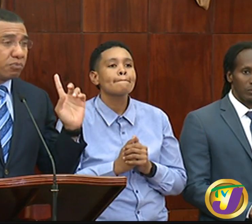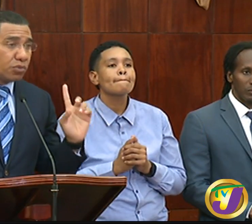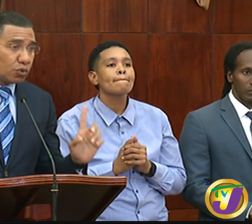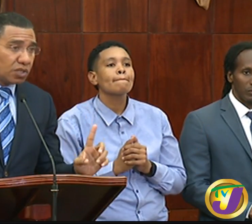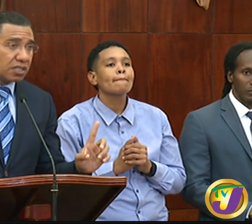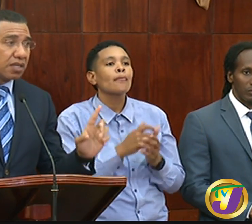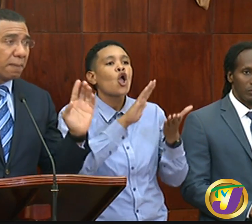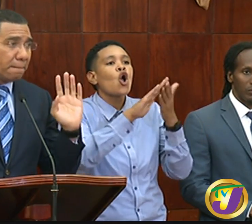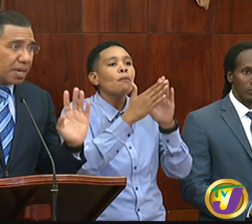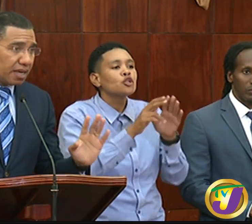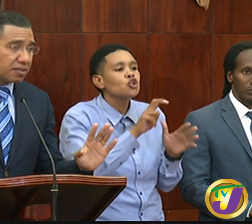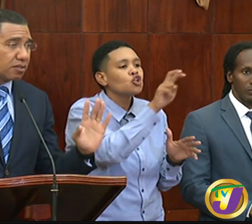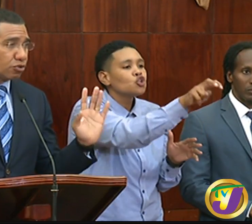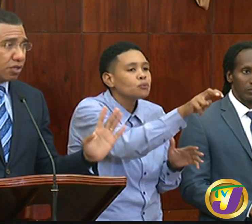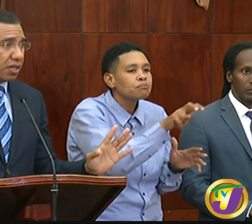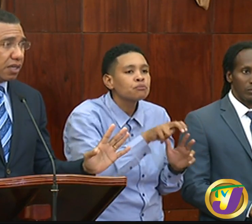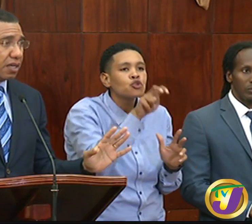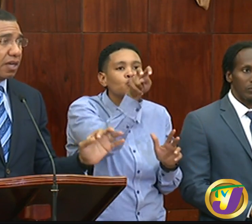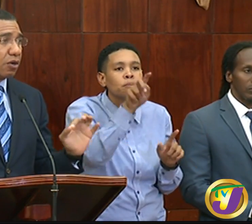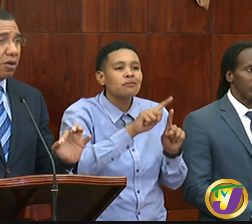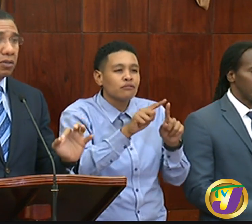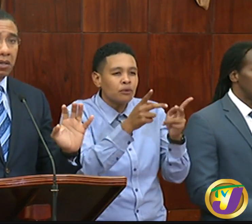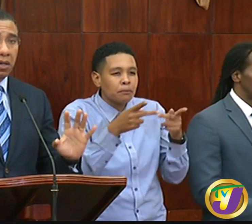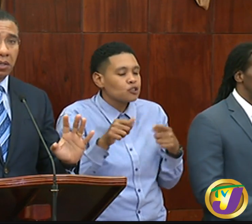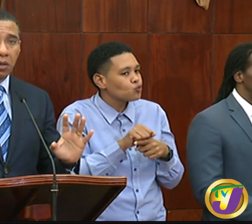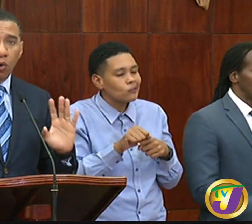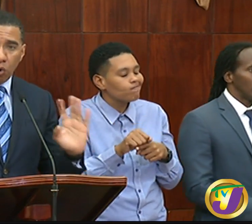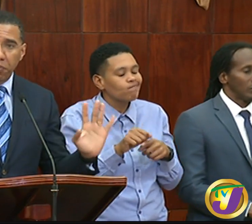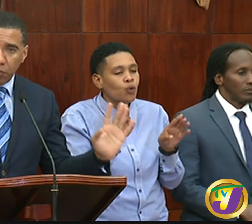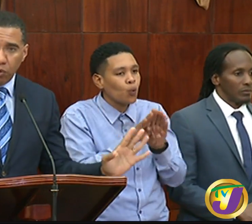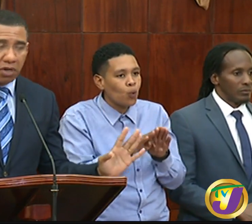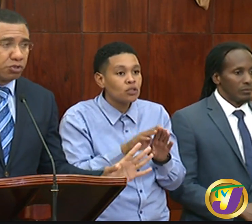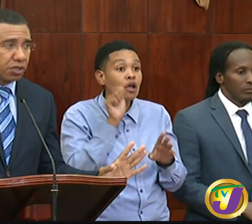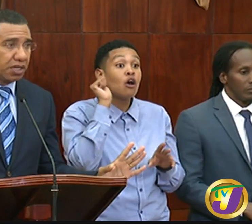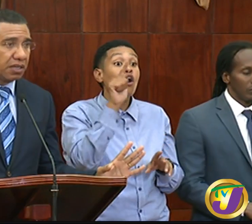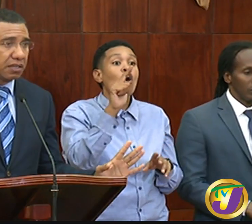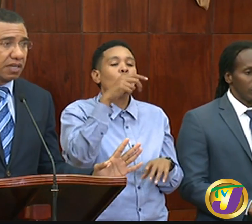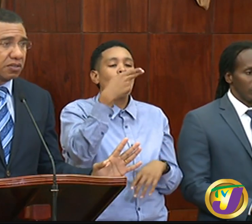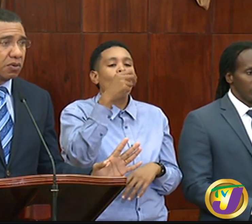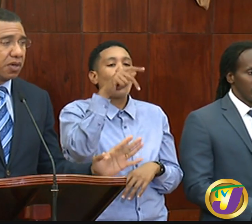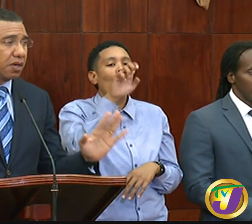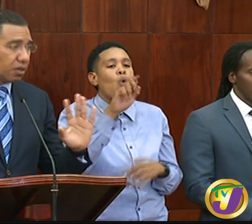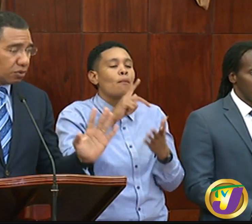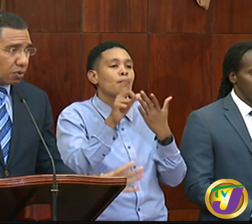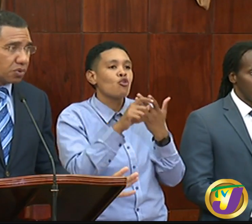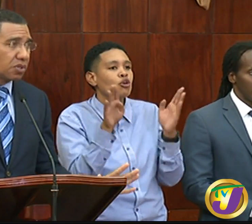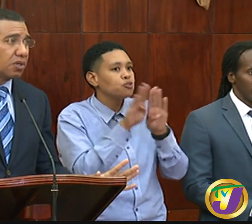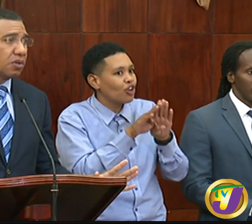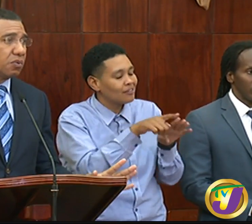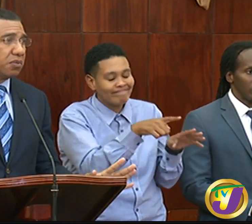their community-based training, and all the HOPE program training that is going